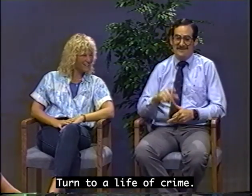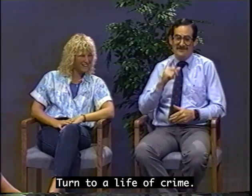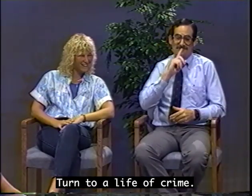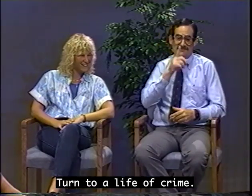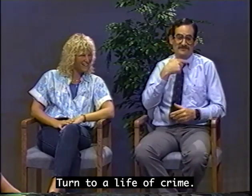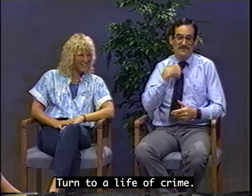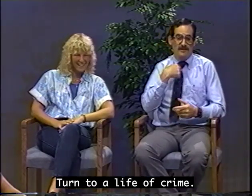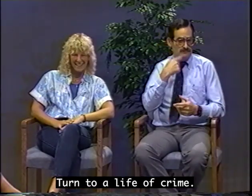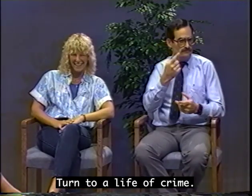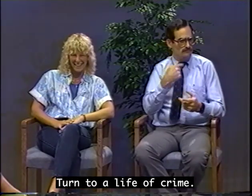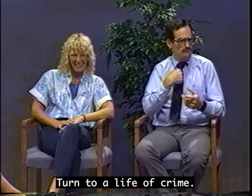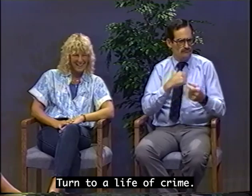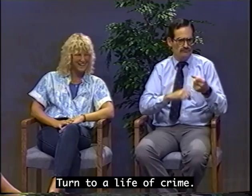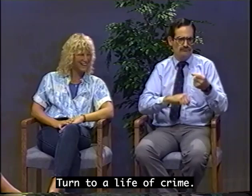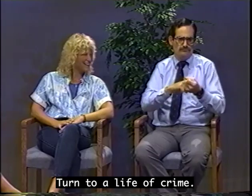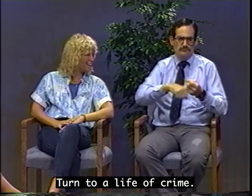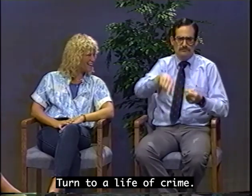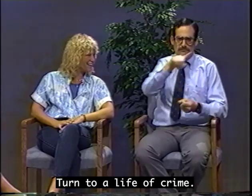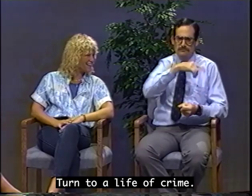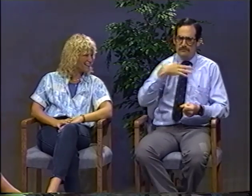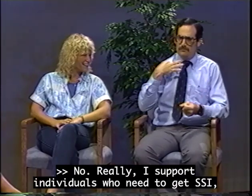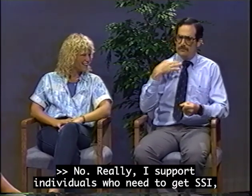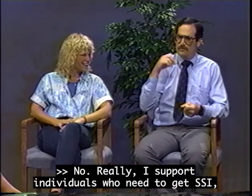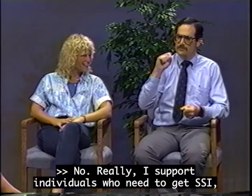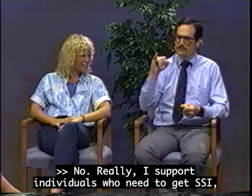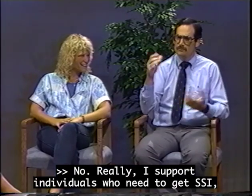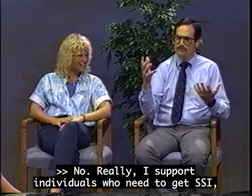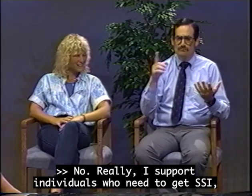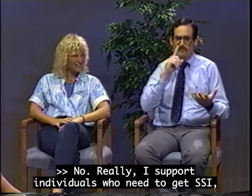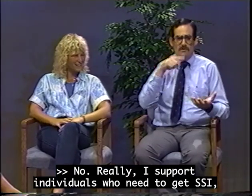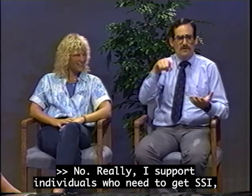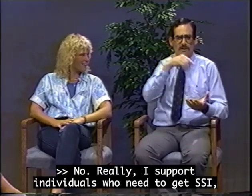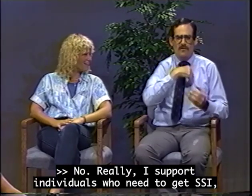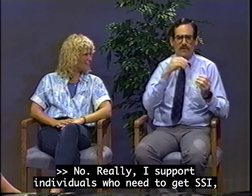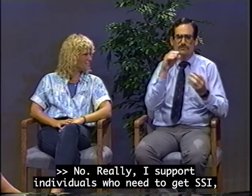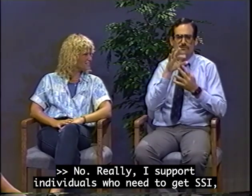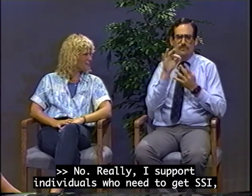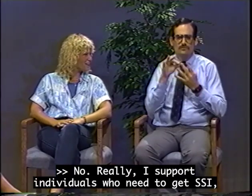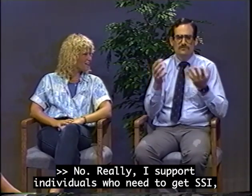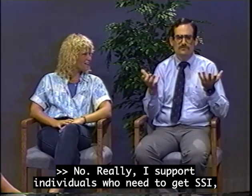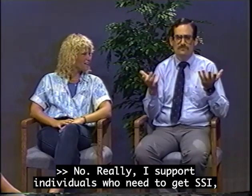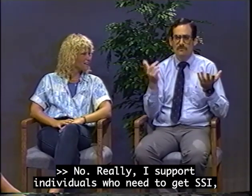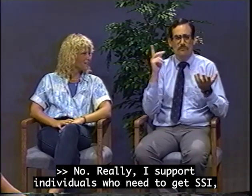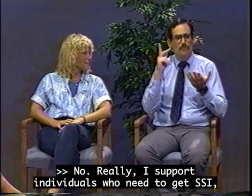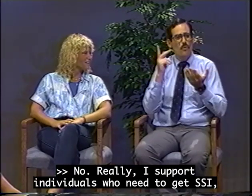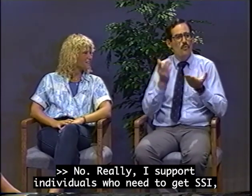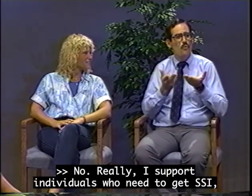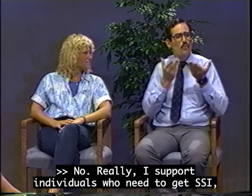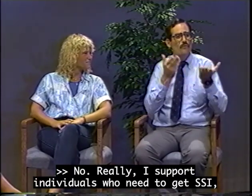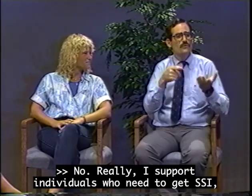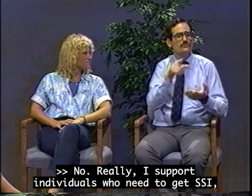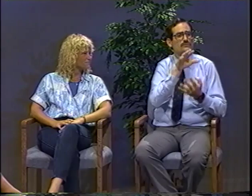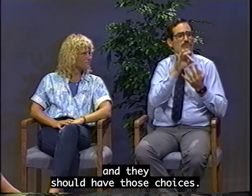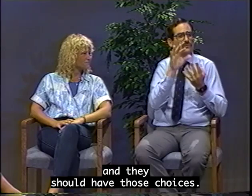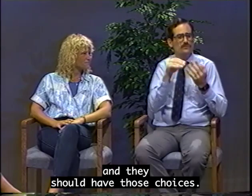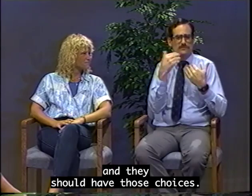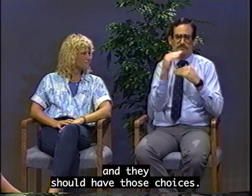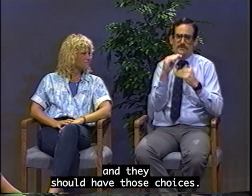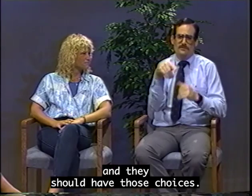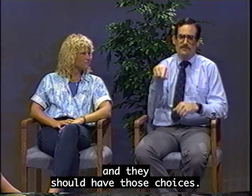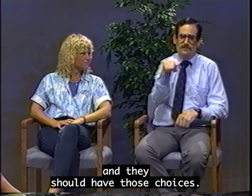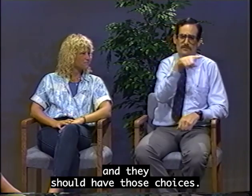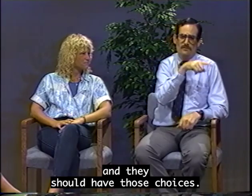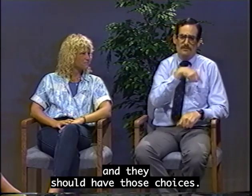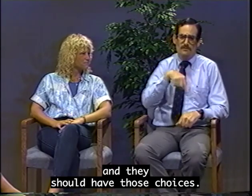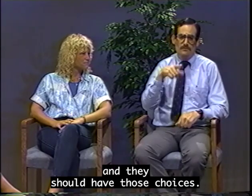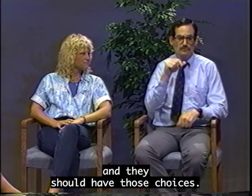with SSI. Turn to a life of crime. No, really, I support individuals who need to get SSI,